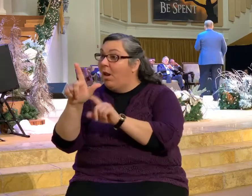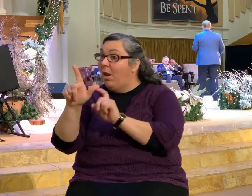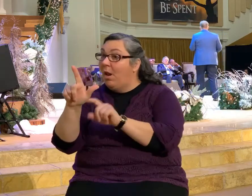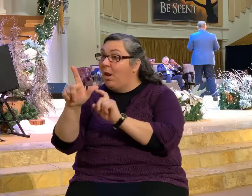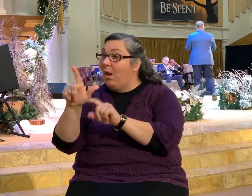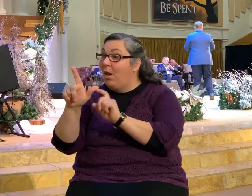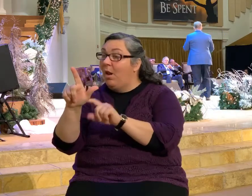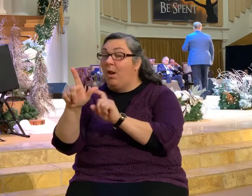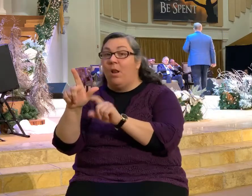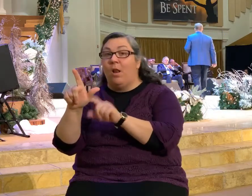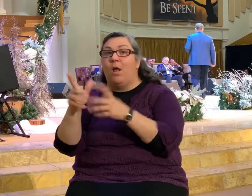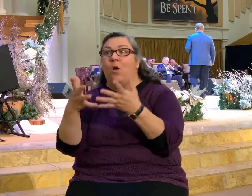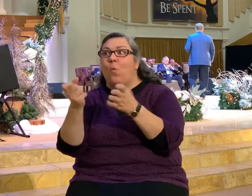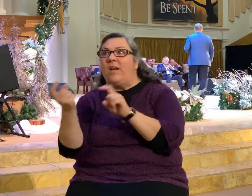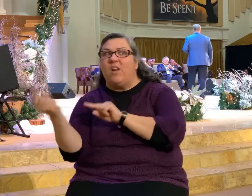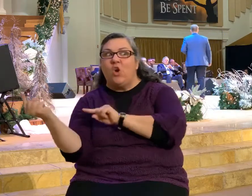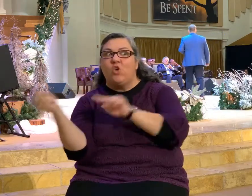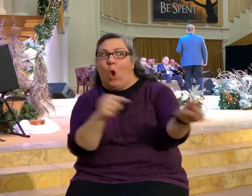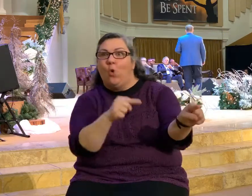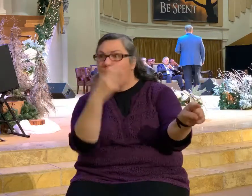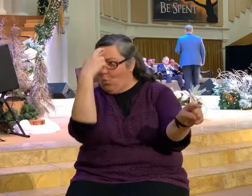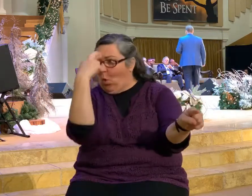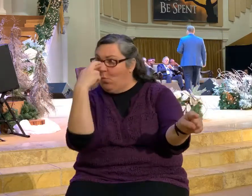wanted to go there.